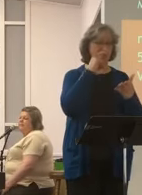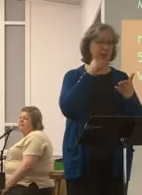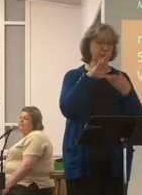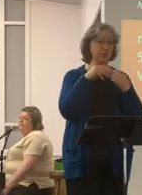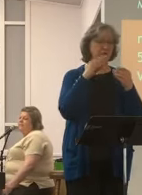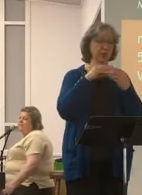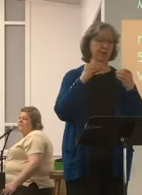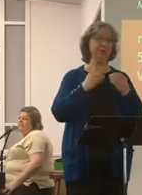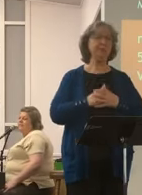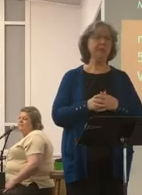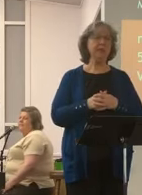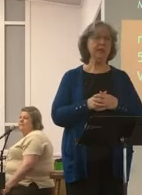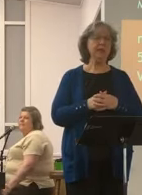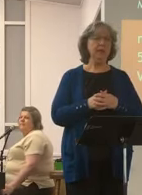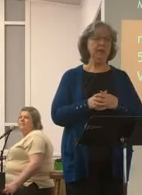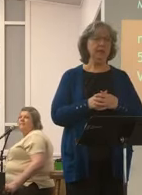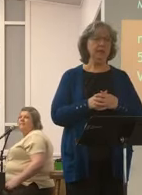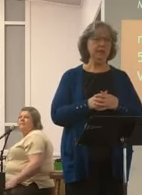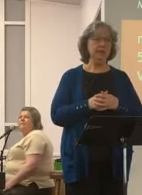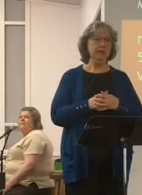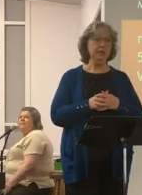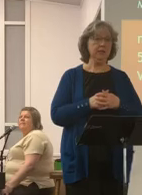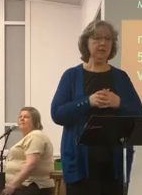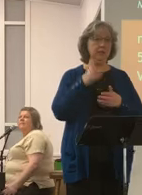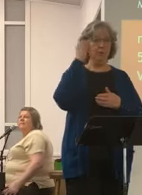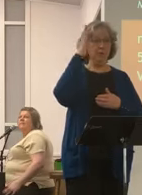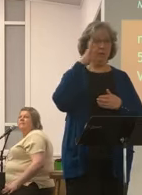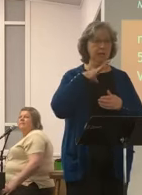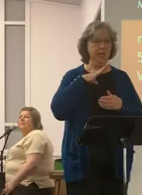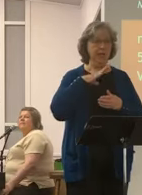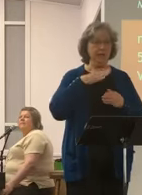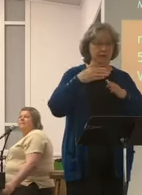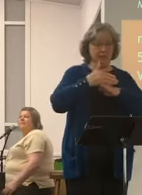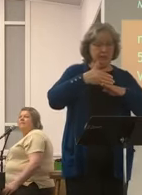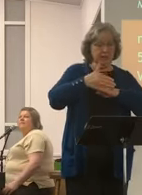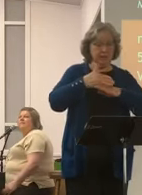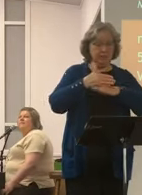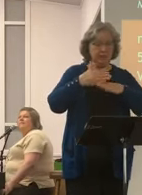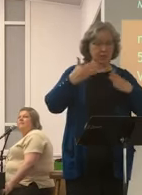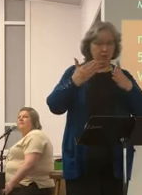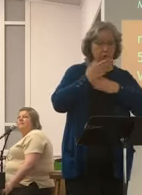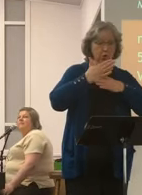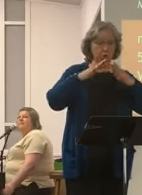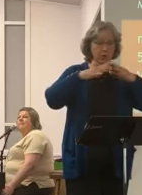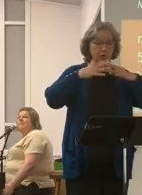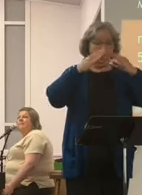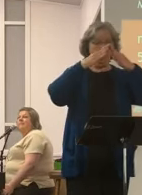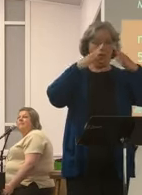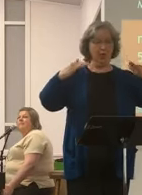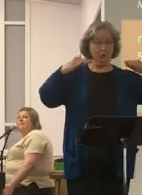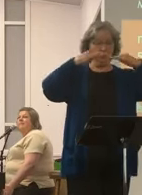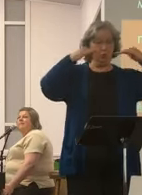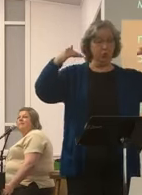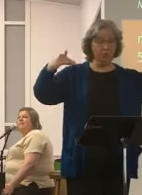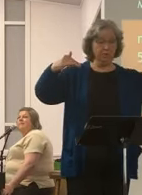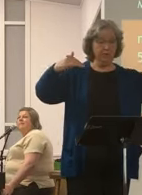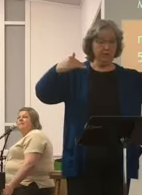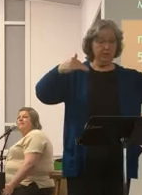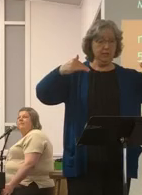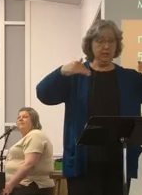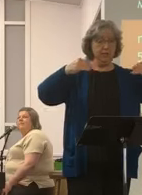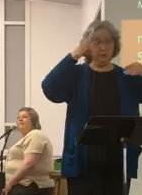story where guys cut through a man's roof to get a friend to Jesus. And I'm